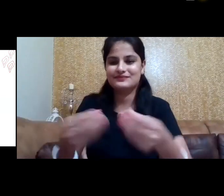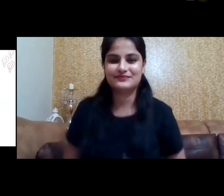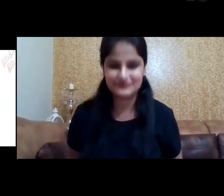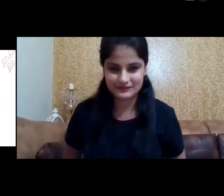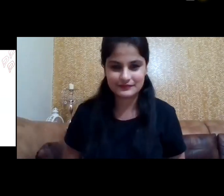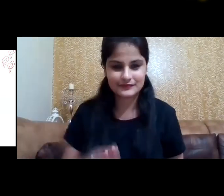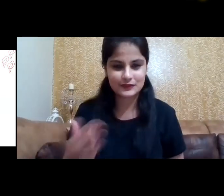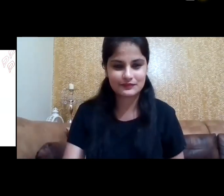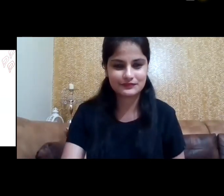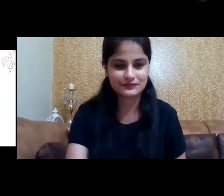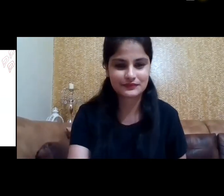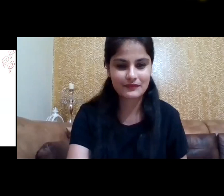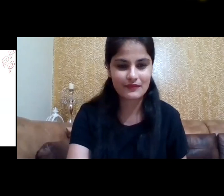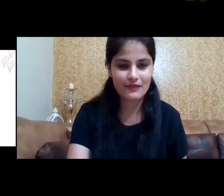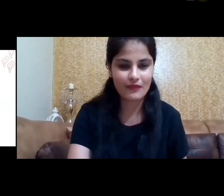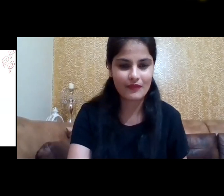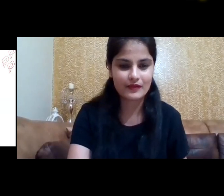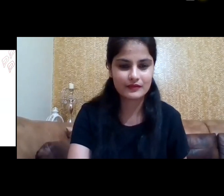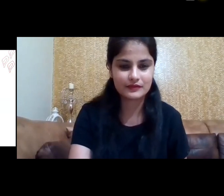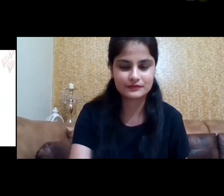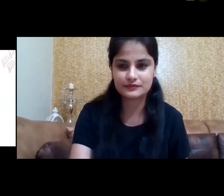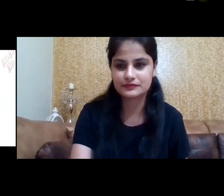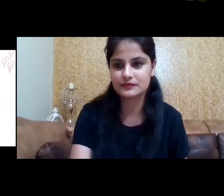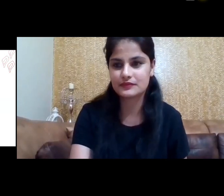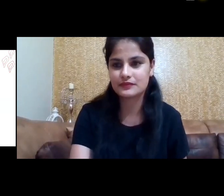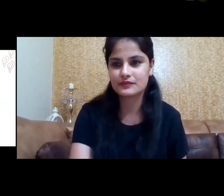button and see the transcriptions as well.